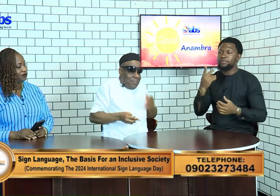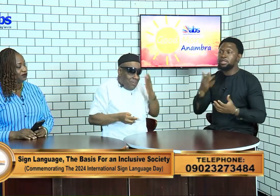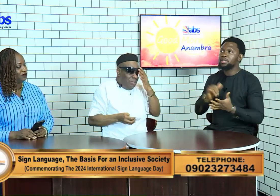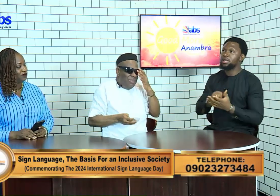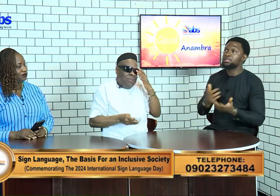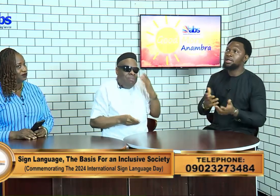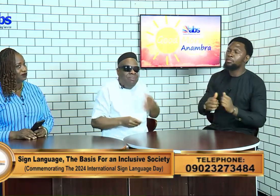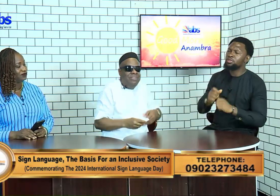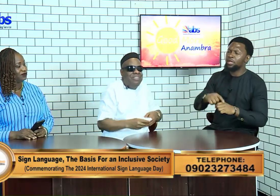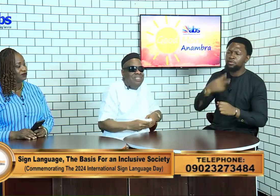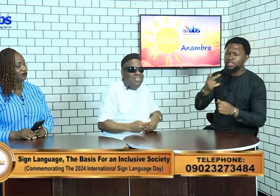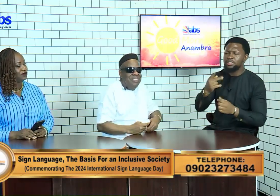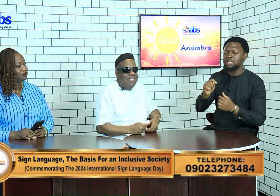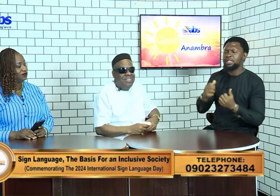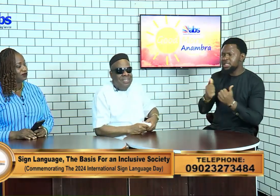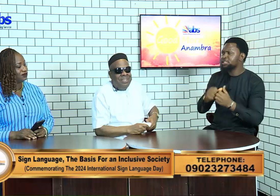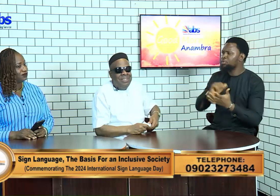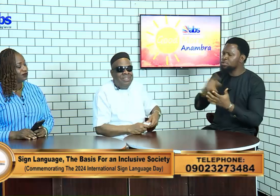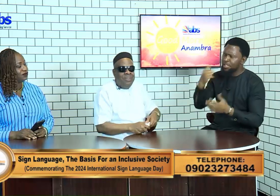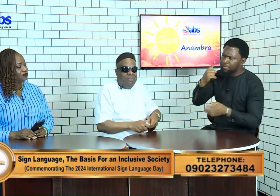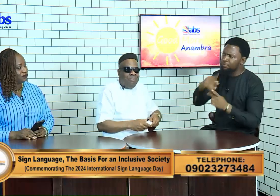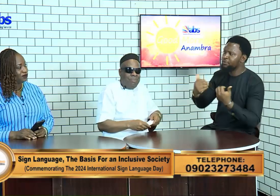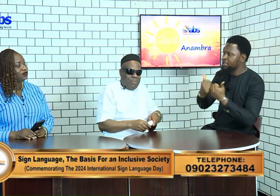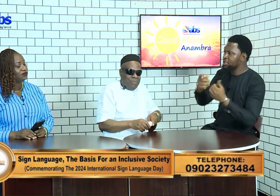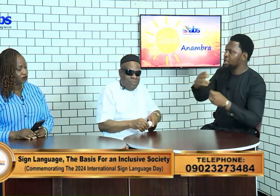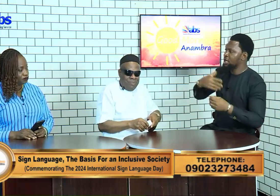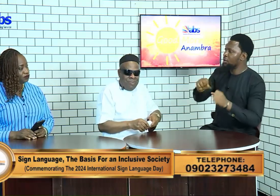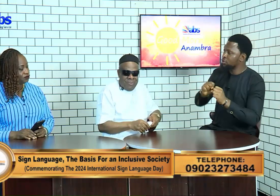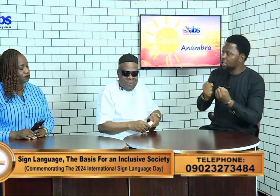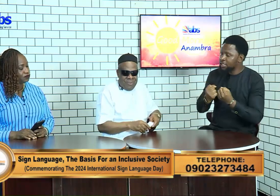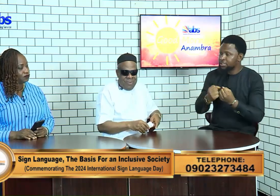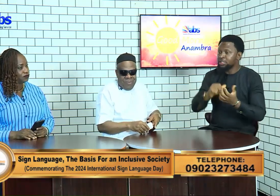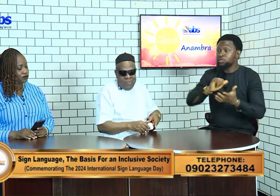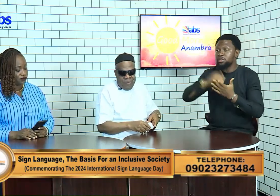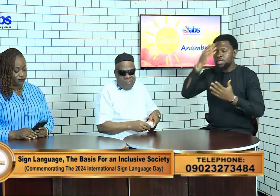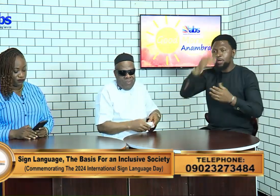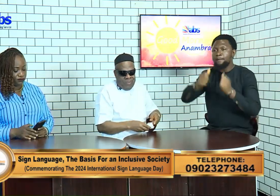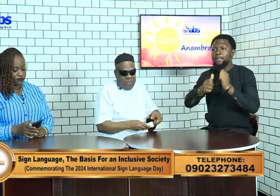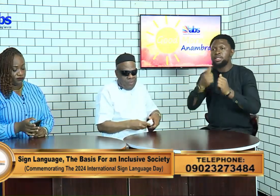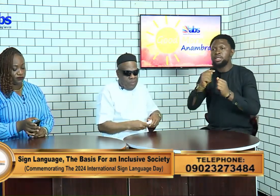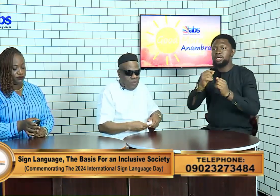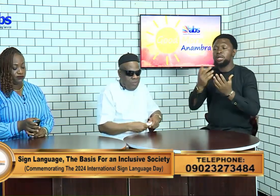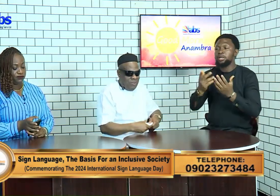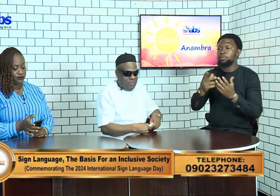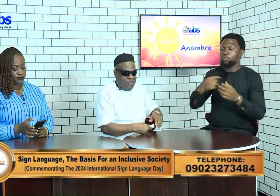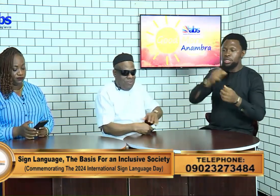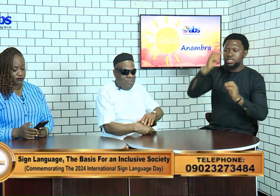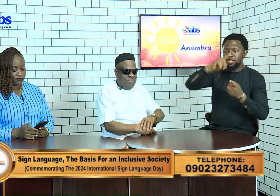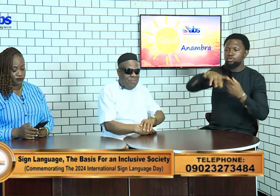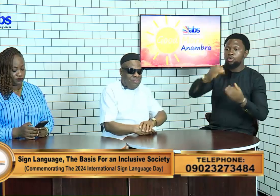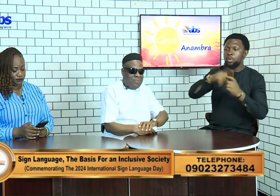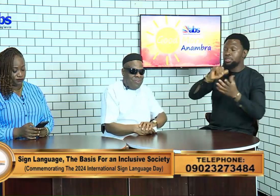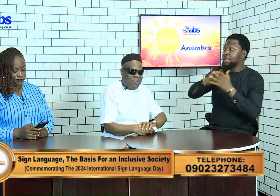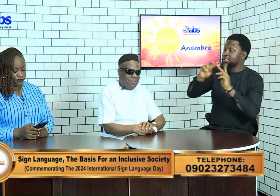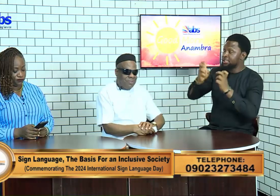we've seen that most time we've seen the challenges that most deaf people face in our society. So that's why we decided